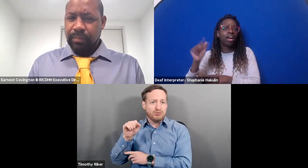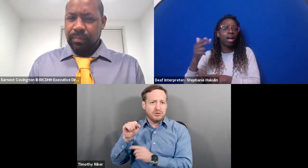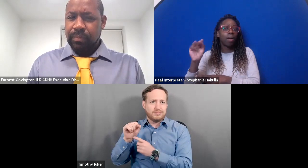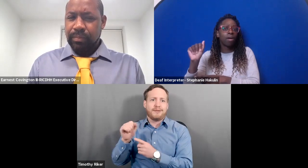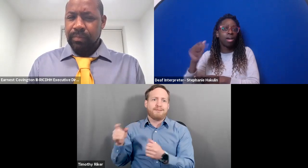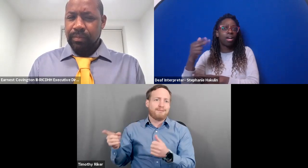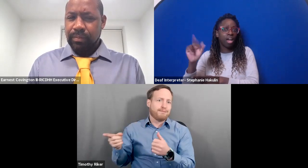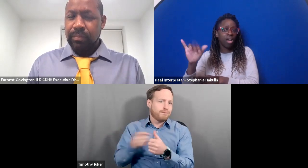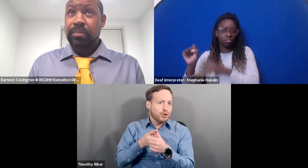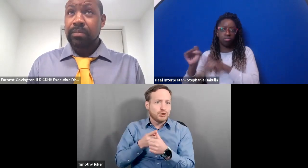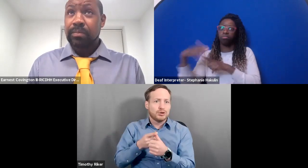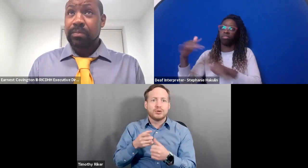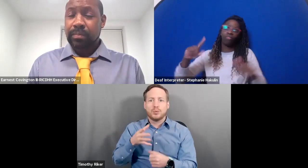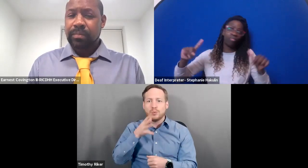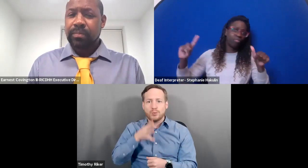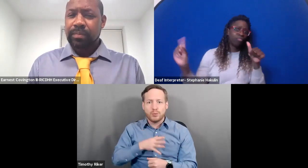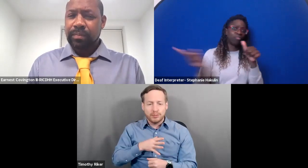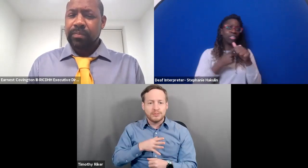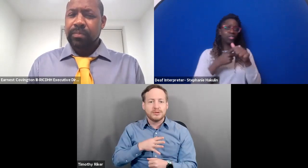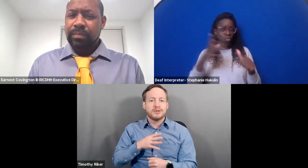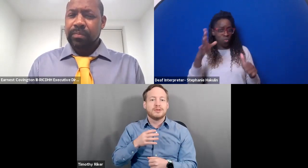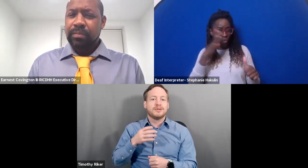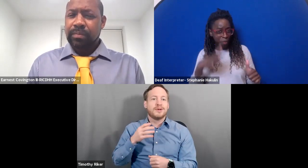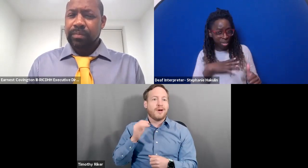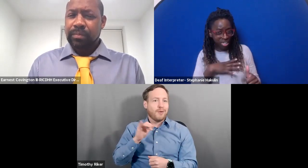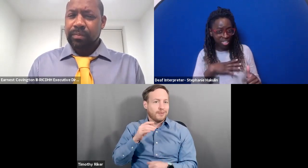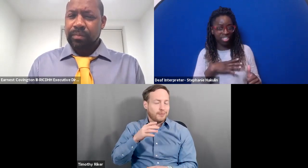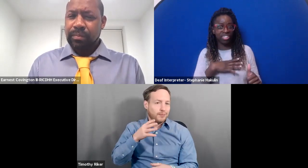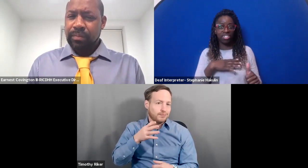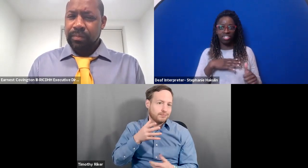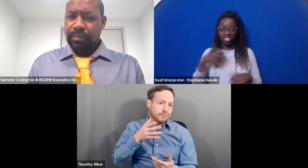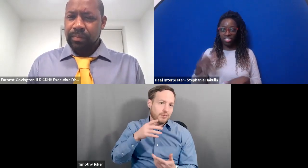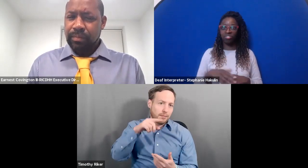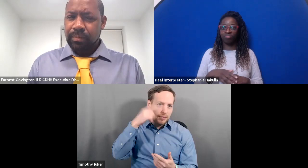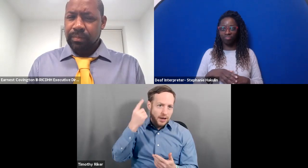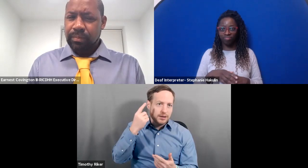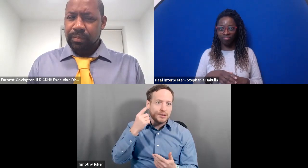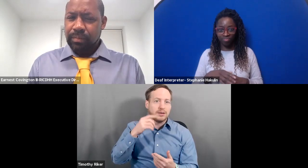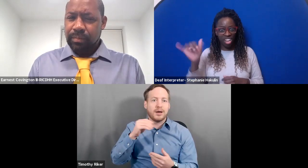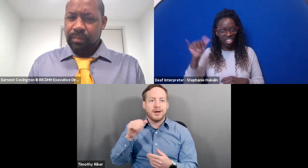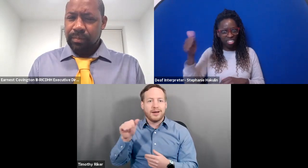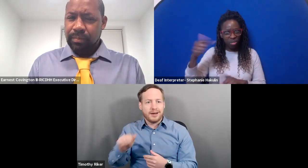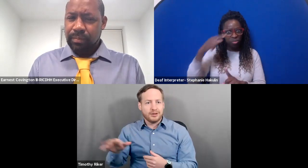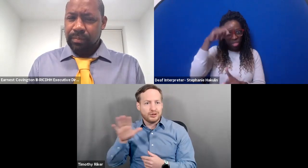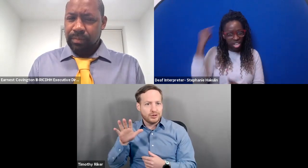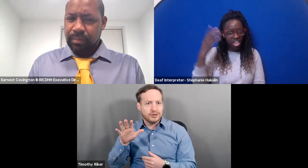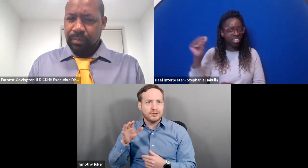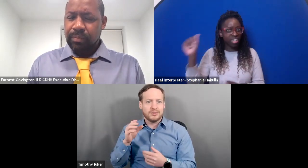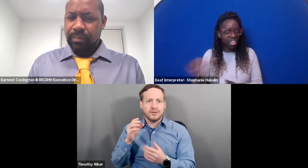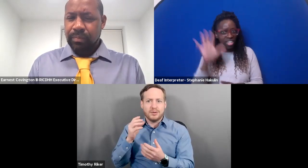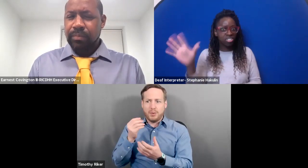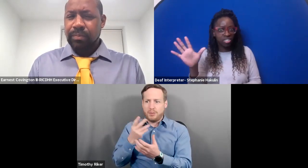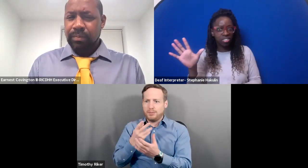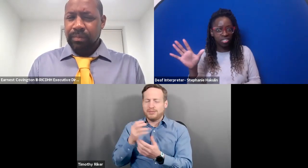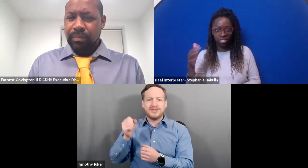Kamala Harris. Kamala Harris is the first woman vice president and the first Black